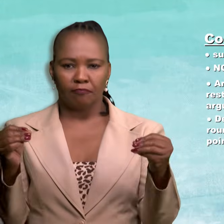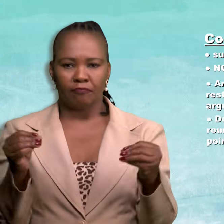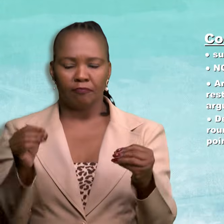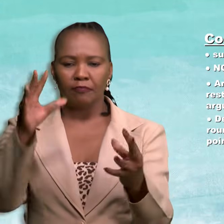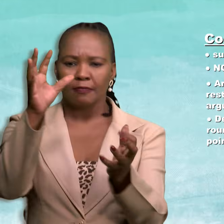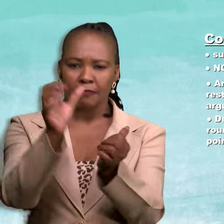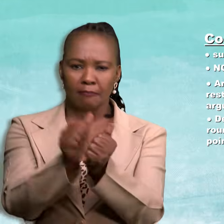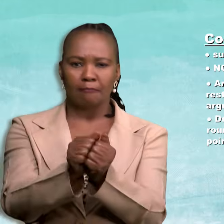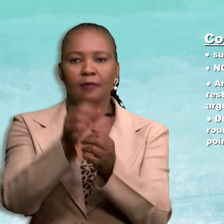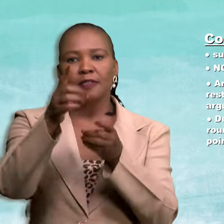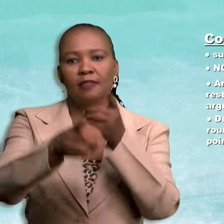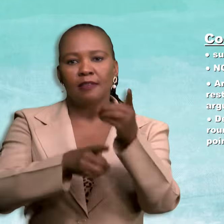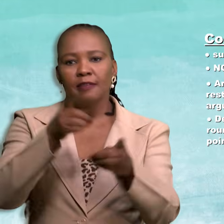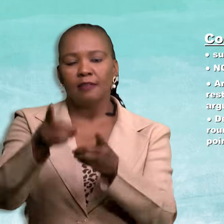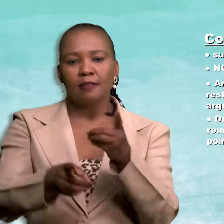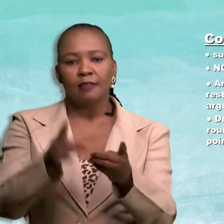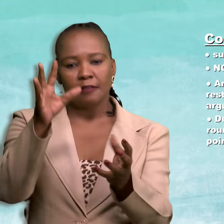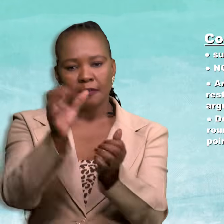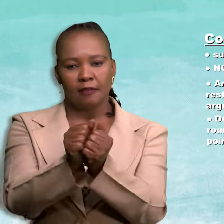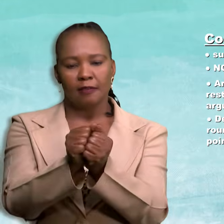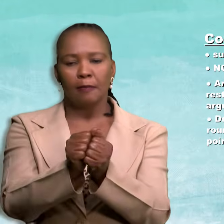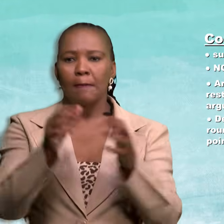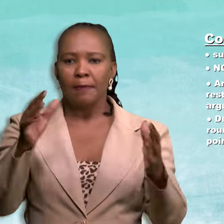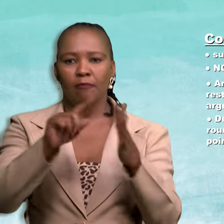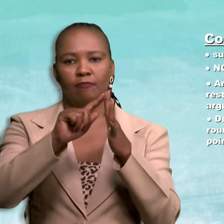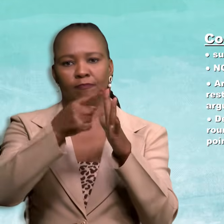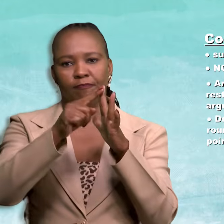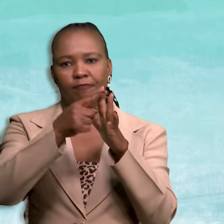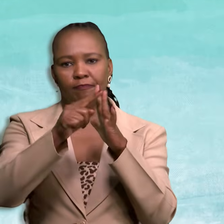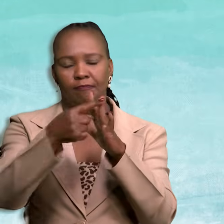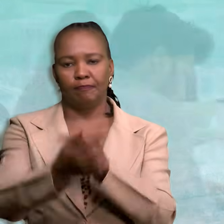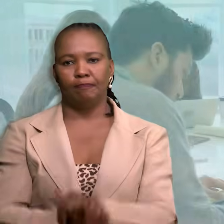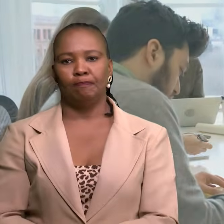up the discussions and summarize the main points.